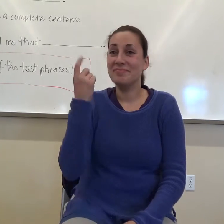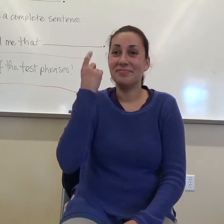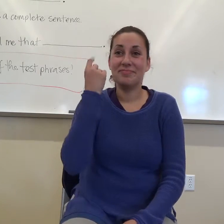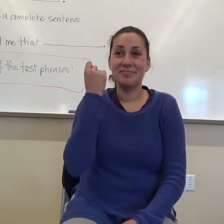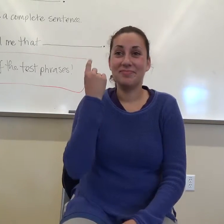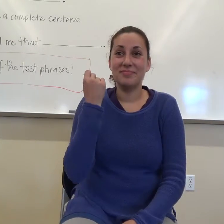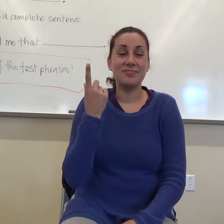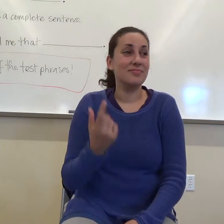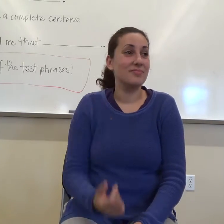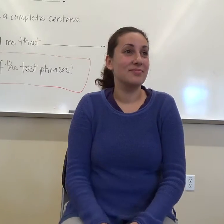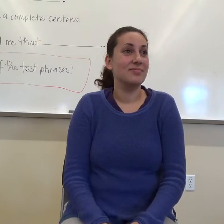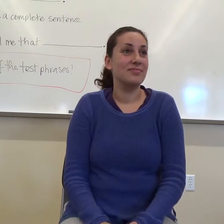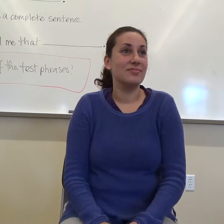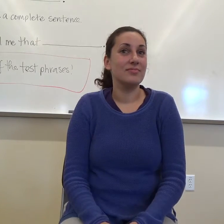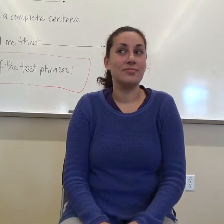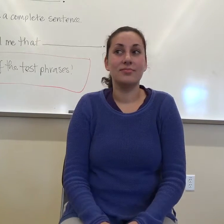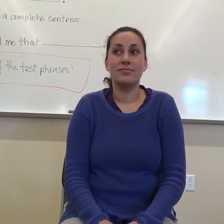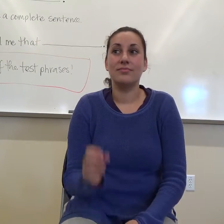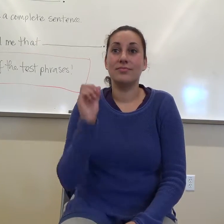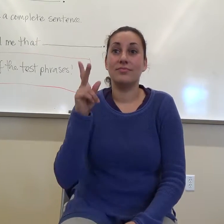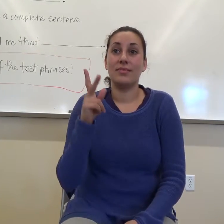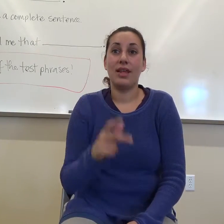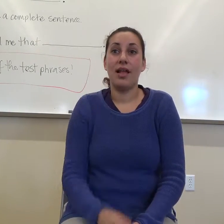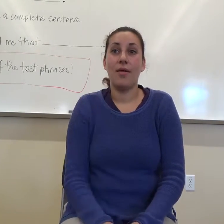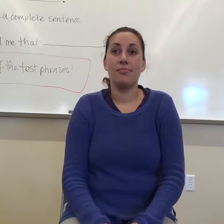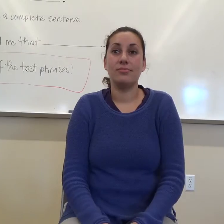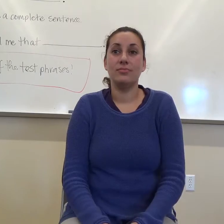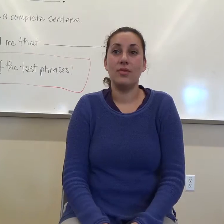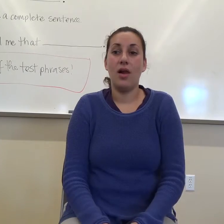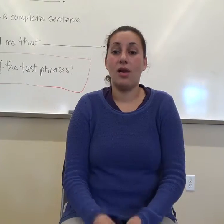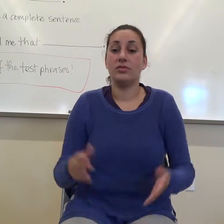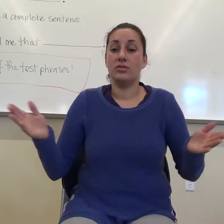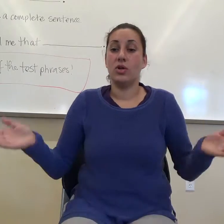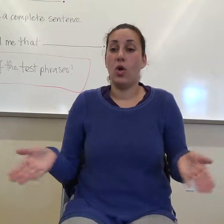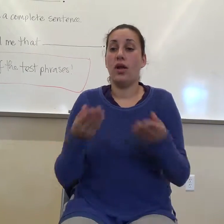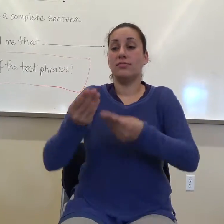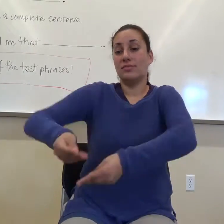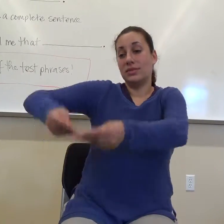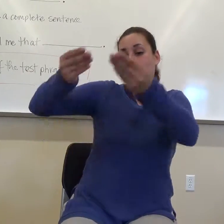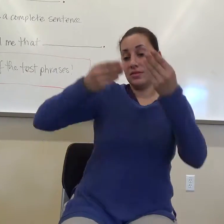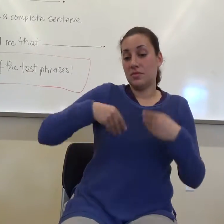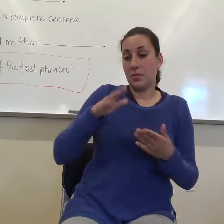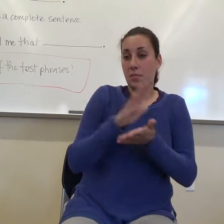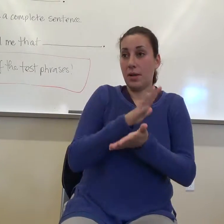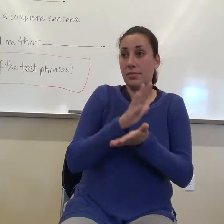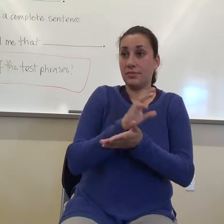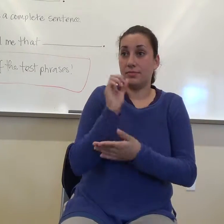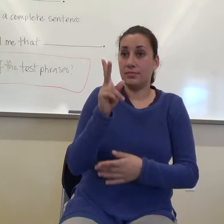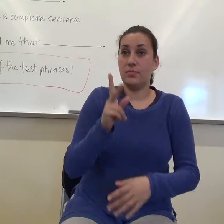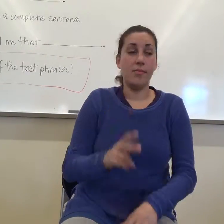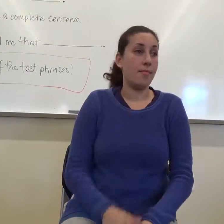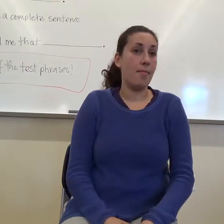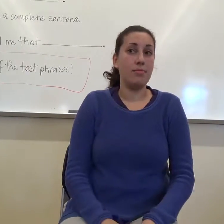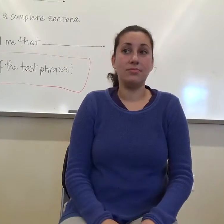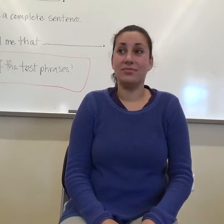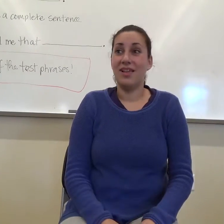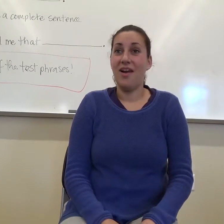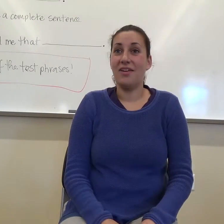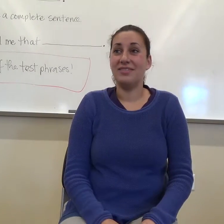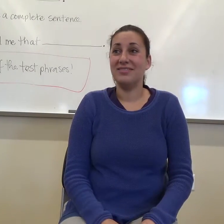things? Okay, so let's go ahead and turn these in. I think we only got 30 seconds, but I think the last was